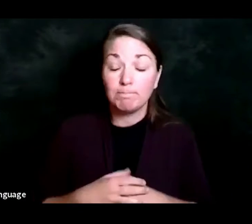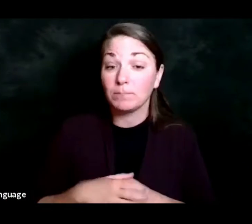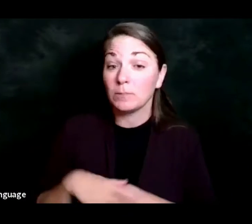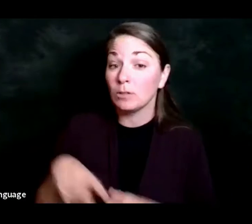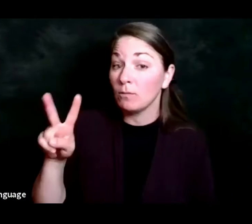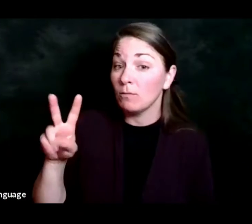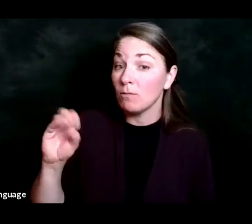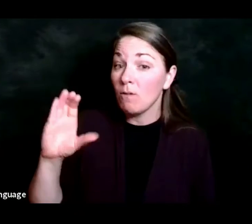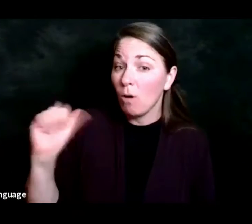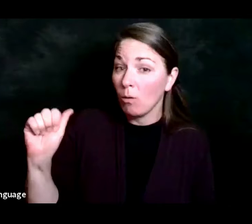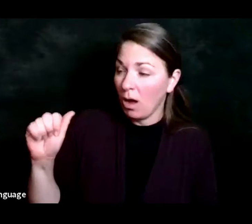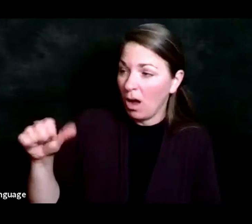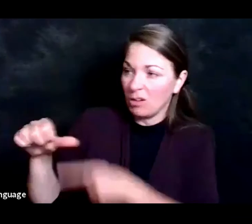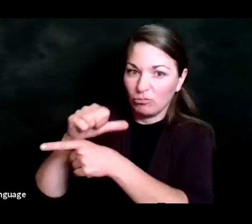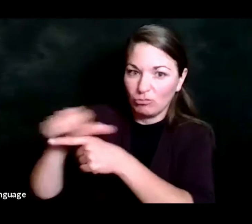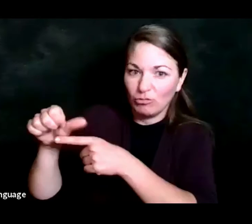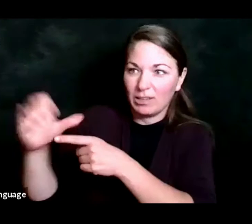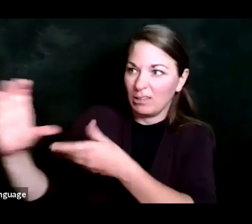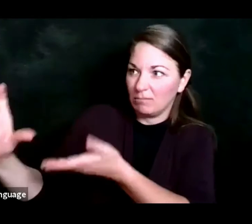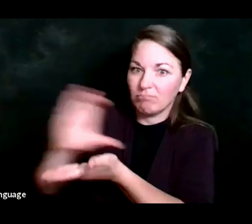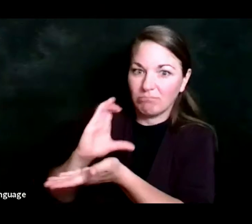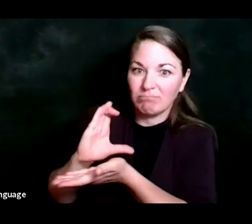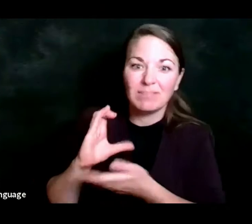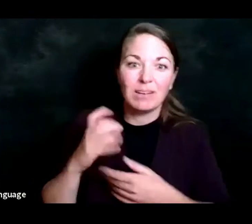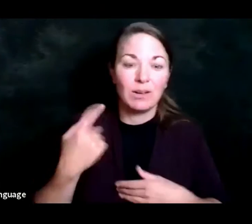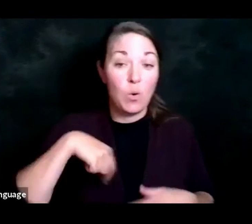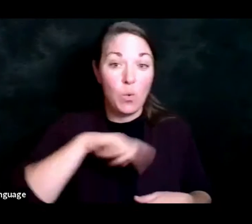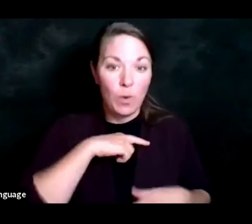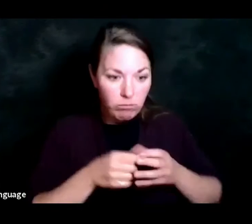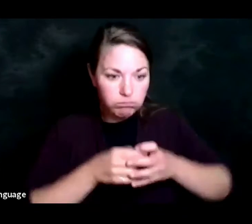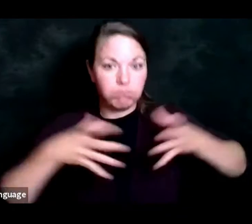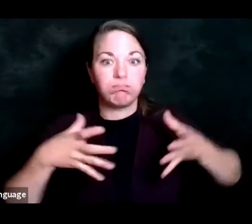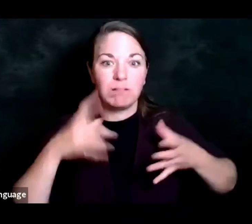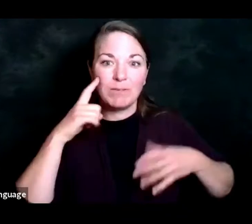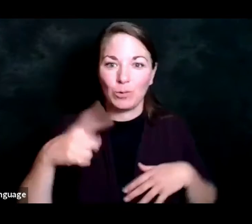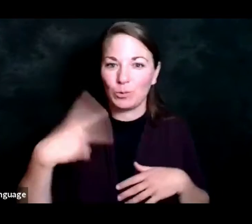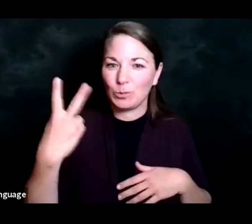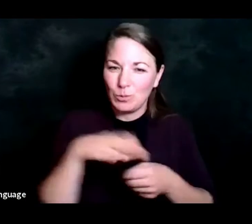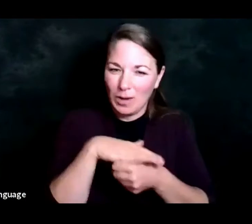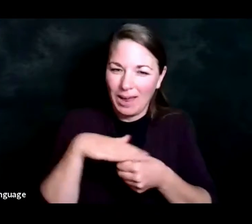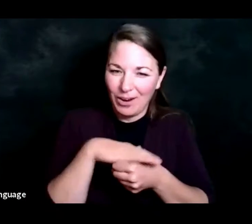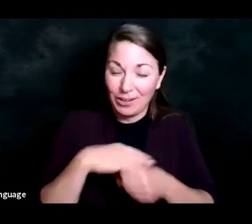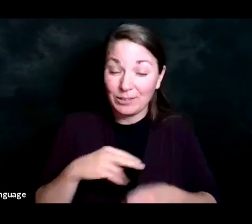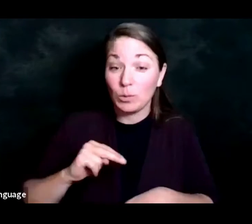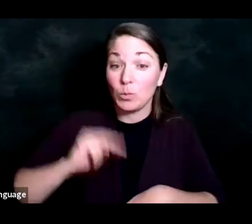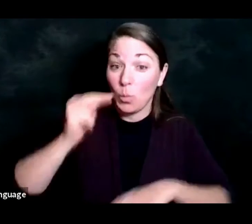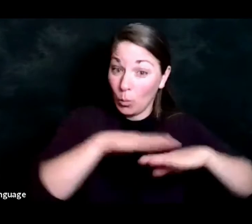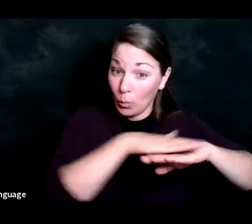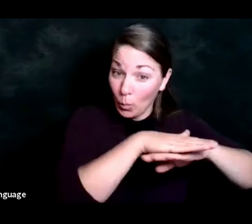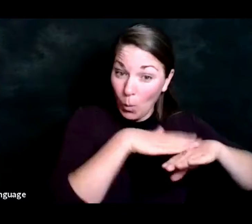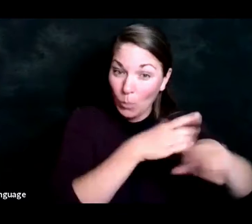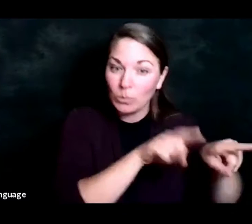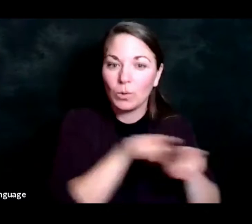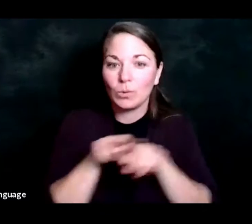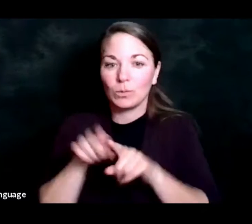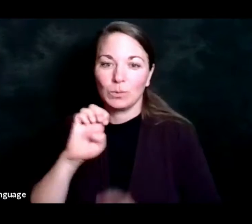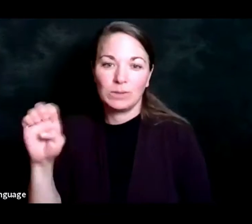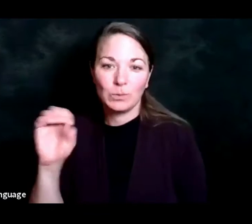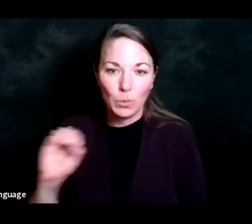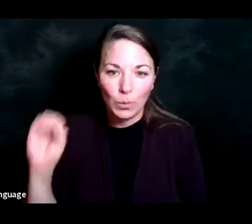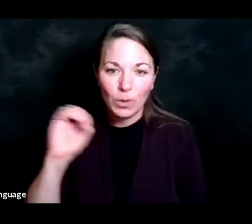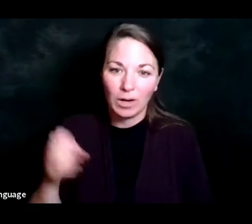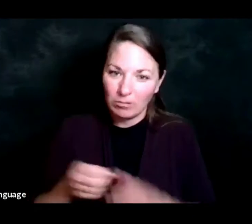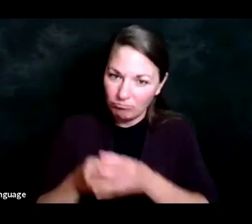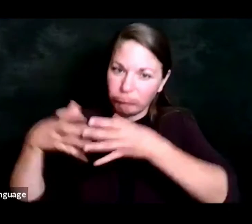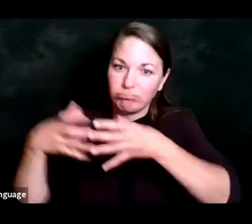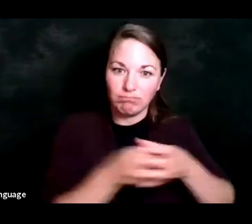to pilot this program in 2 regions over the past 3 years, the North Coast and Eastern Oregon.